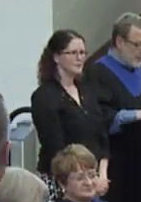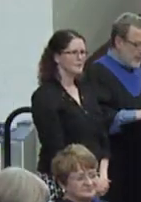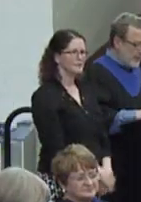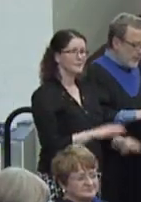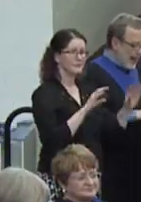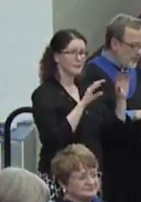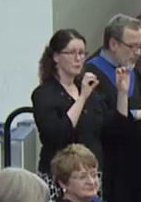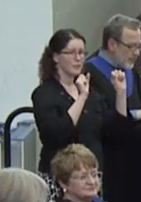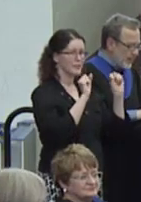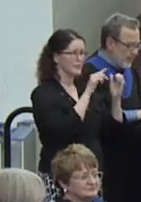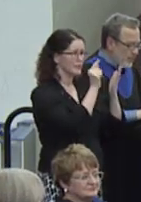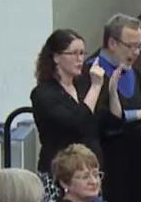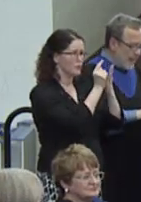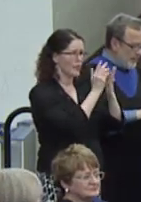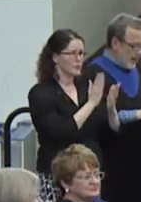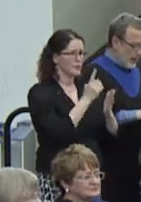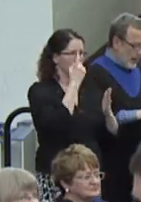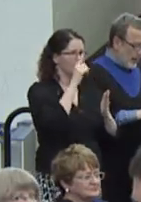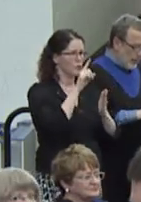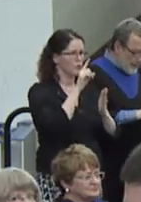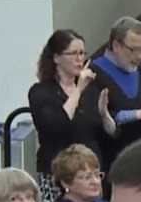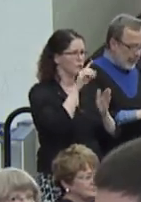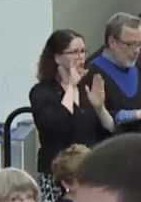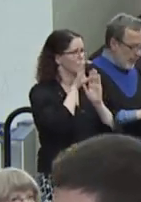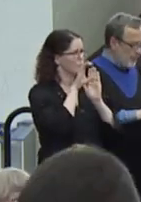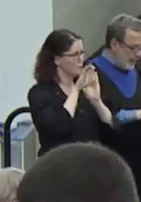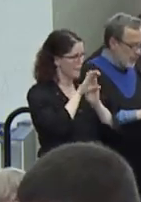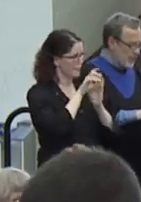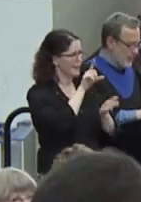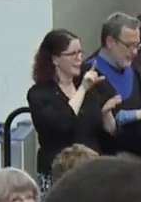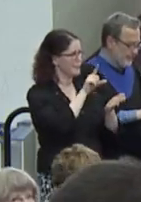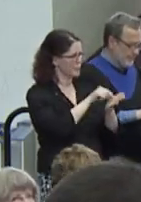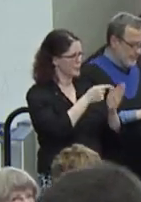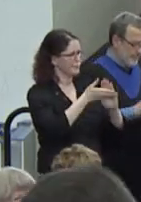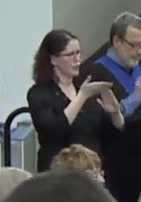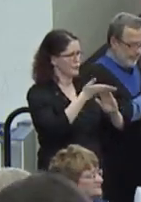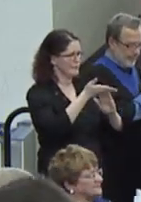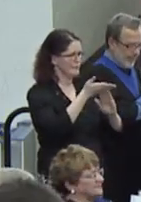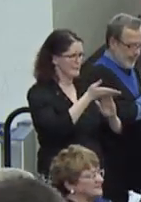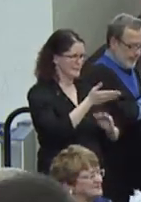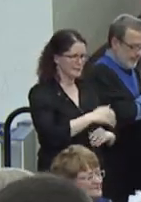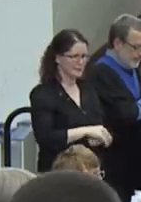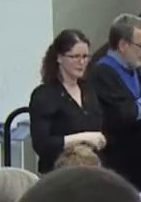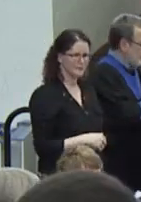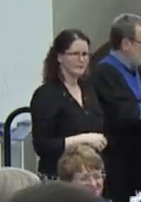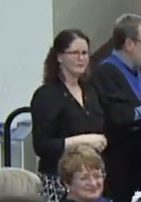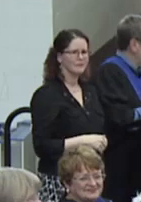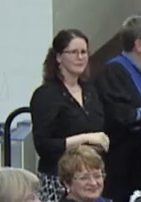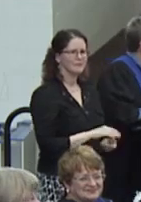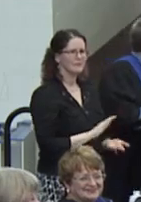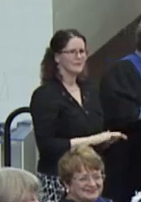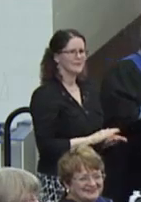Mr. President, the graduates in graphic and print production.